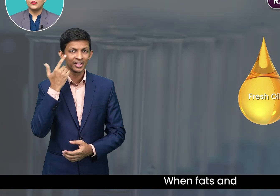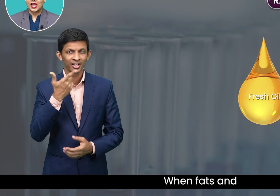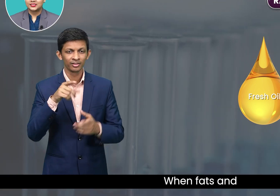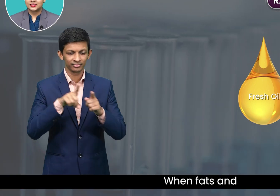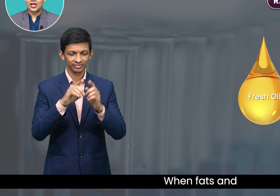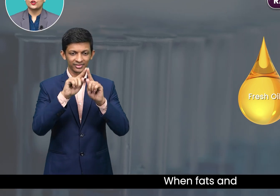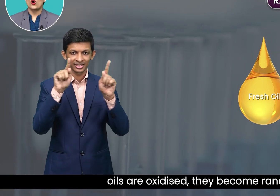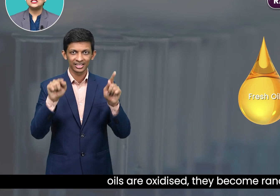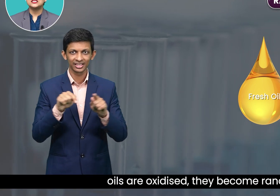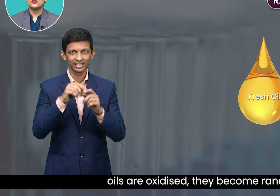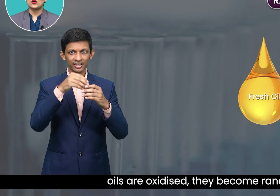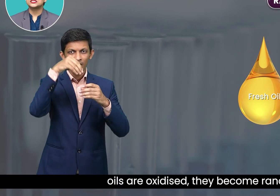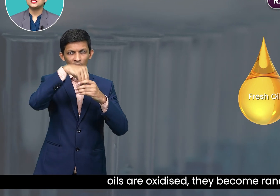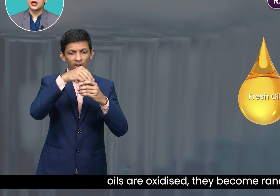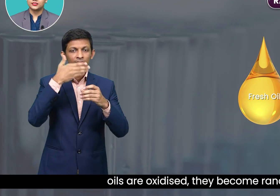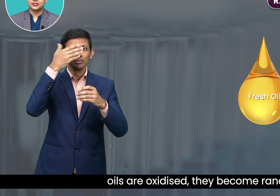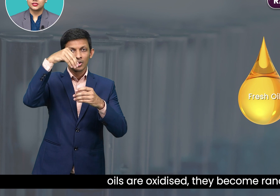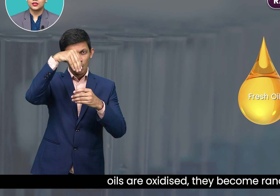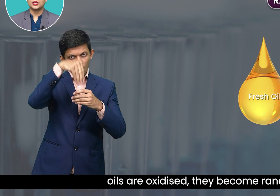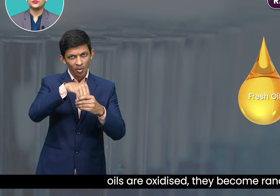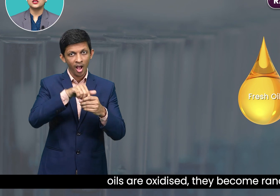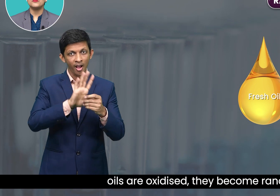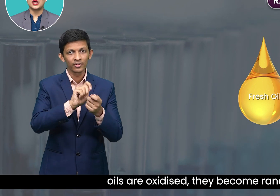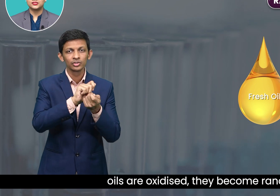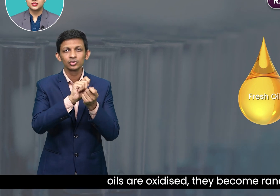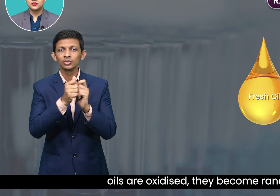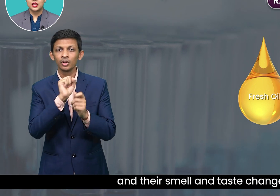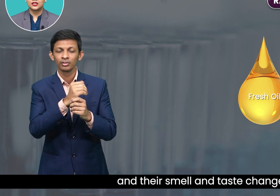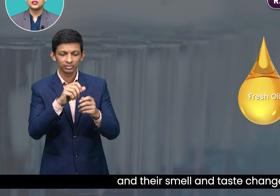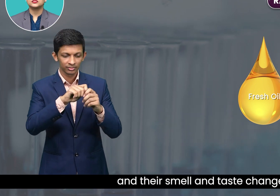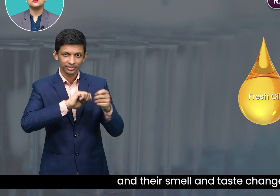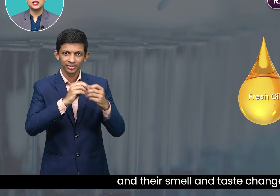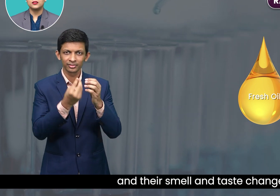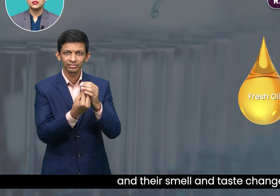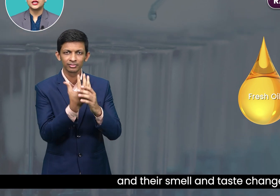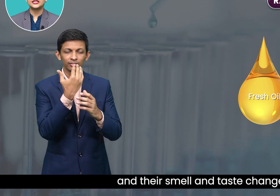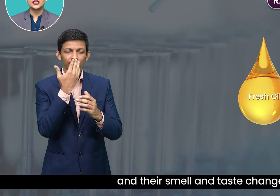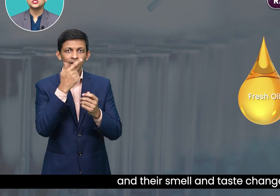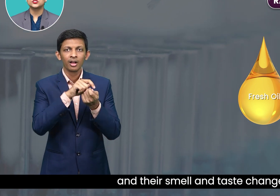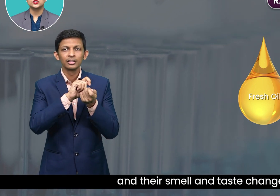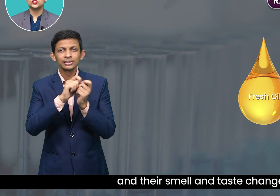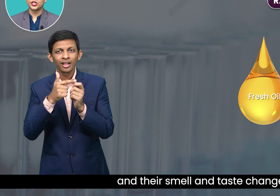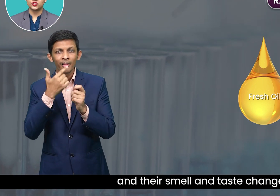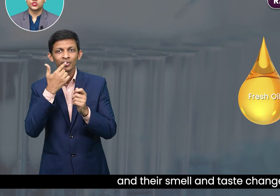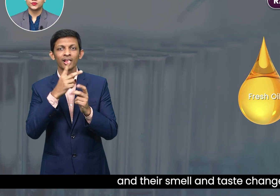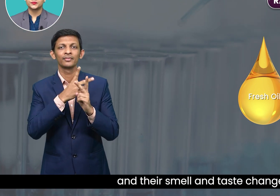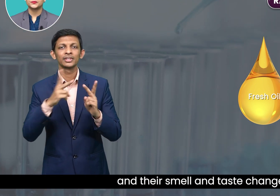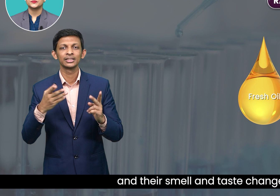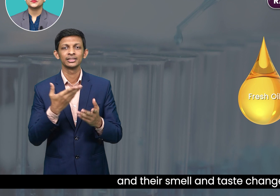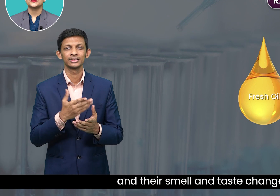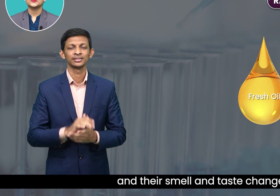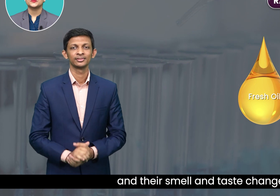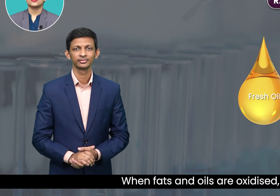When fats and oils are oxidized, they become rancid and their smell and taste change.